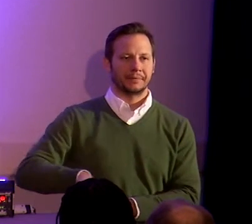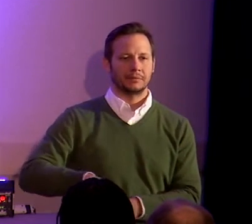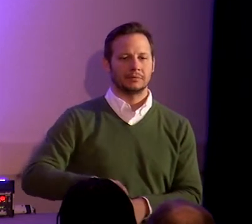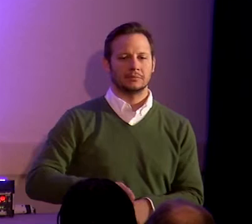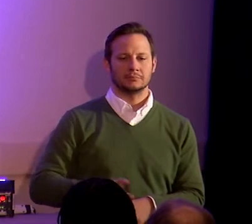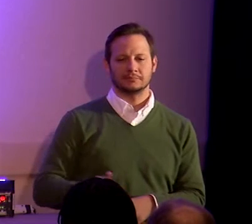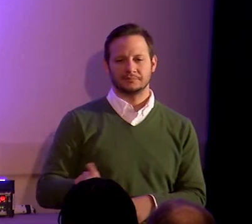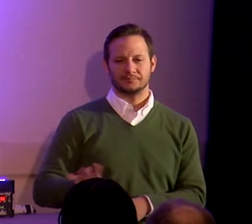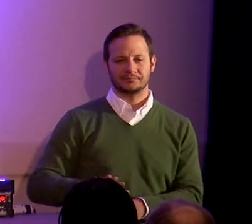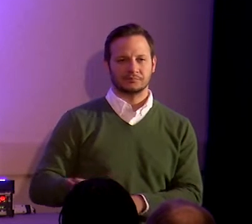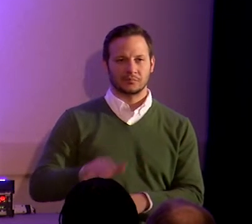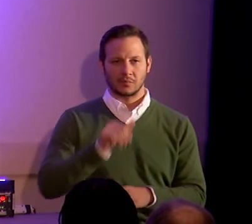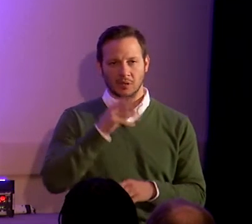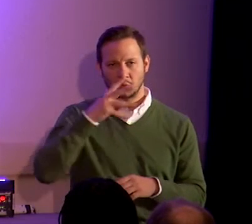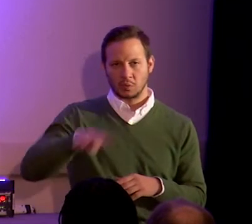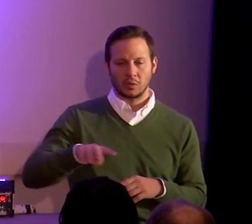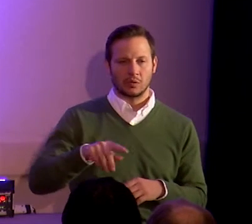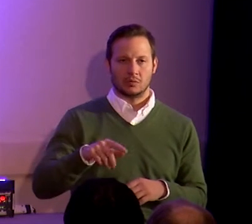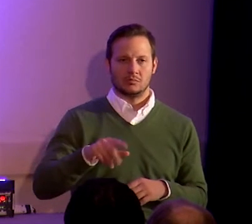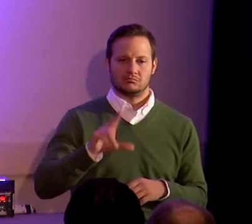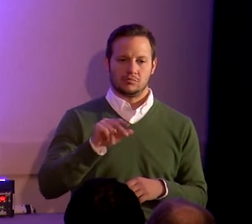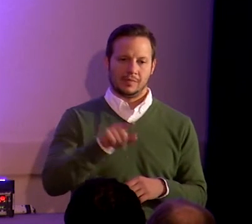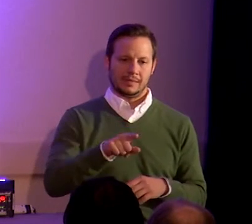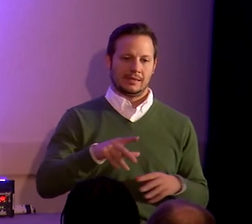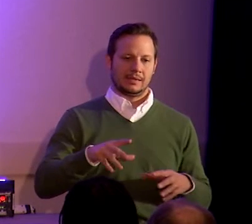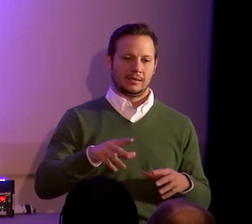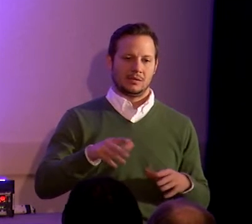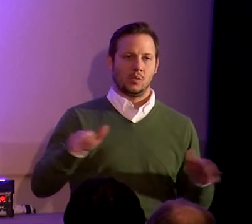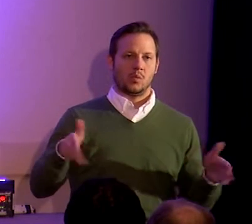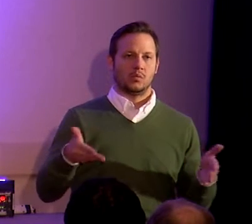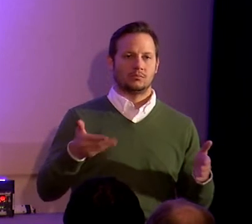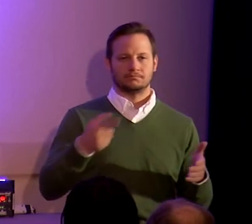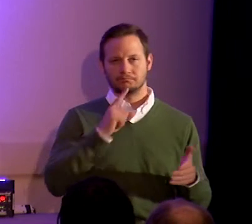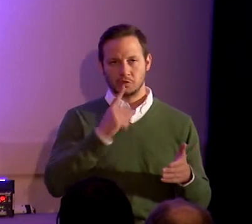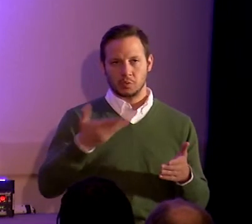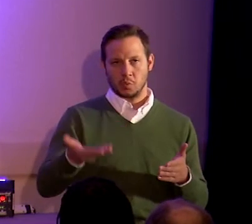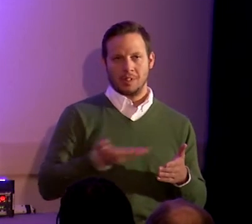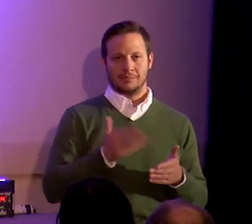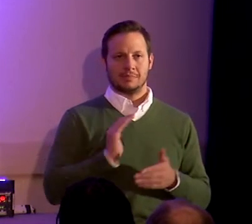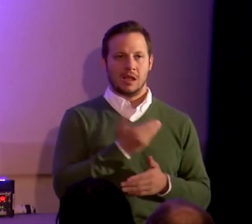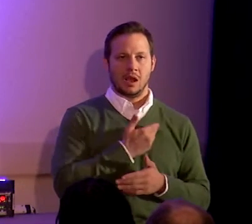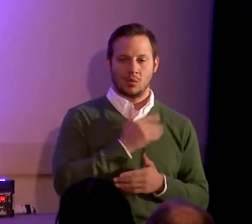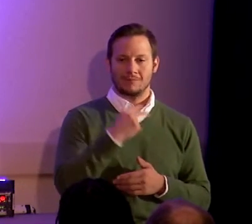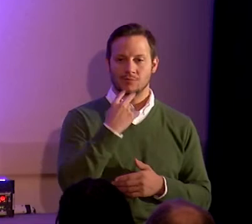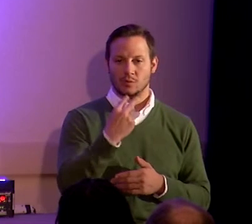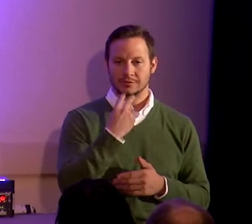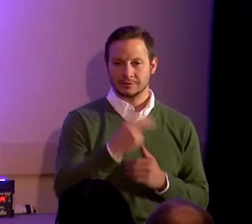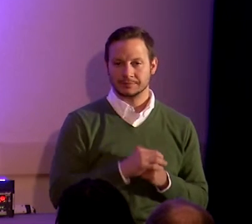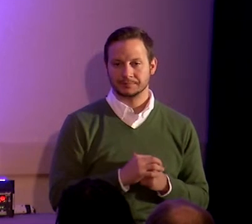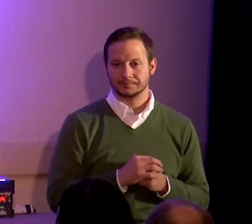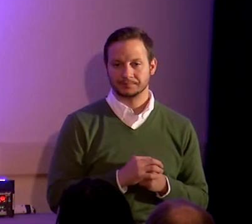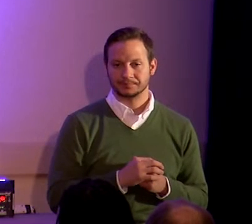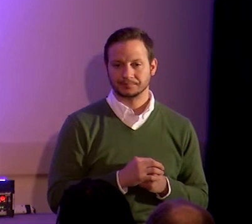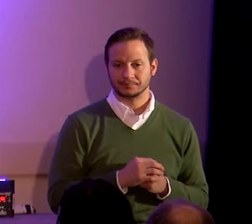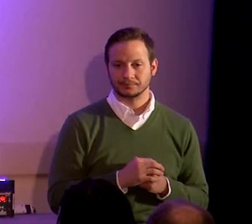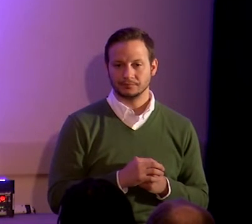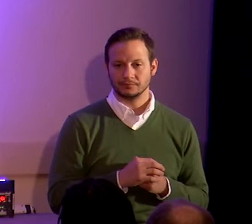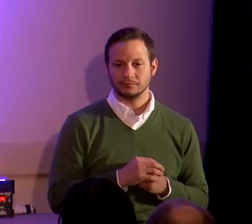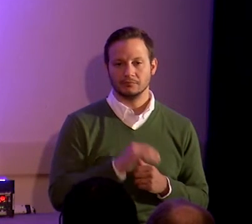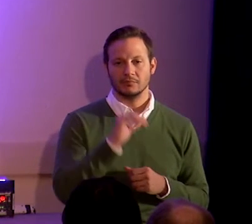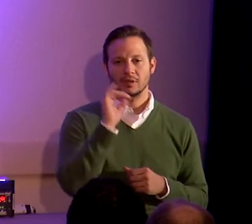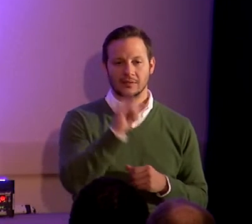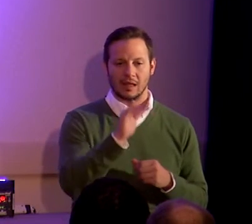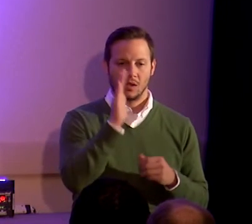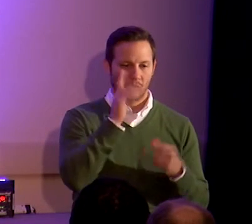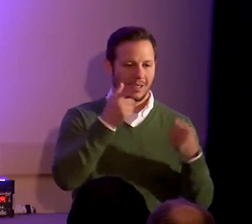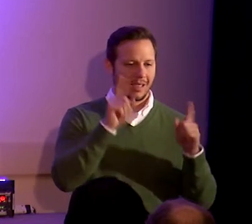public discourse. And and that positive aspect of political culture in Arizona exists and will soon exist in many other